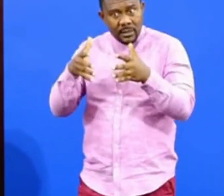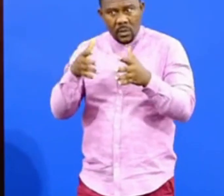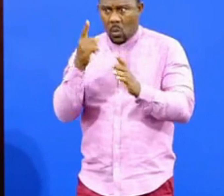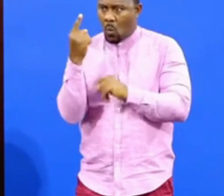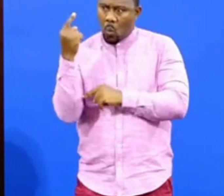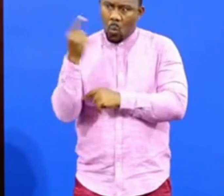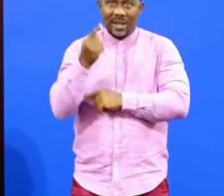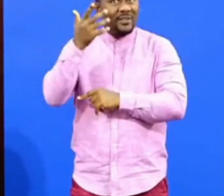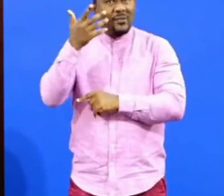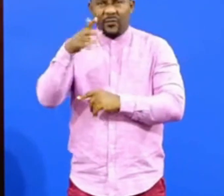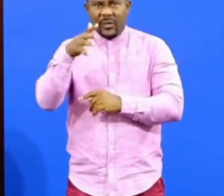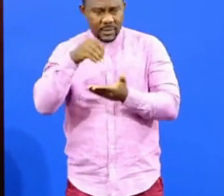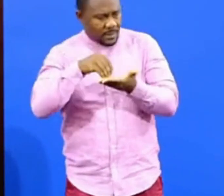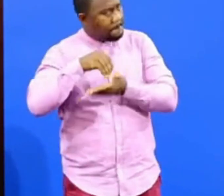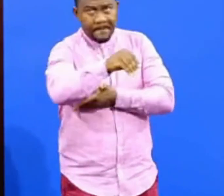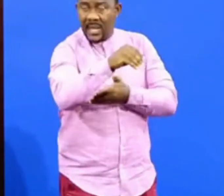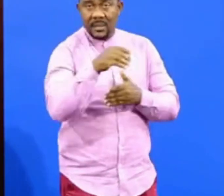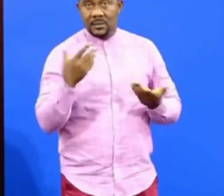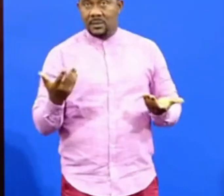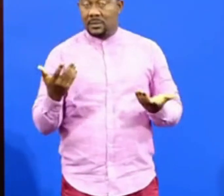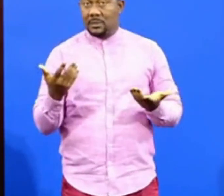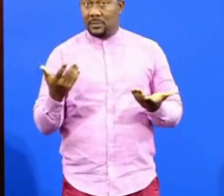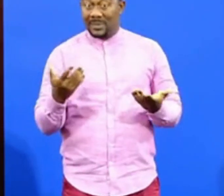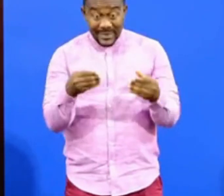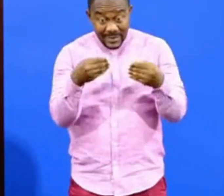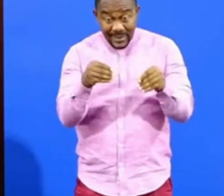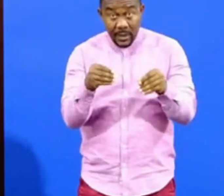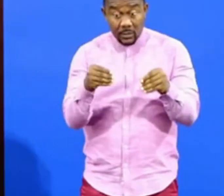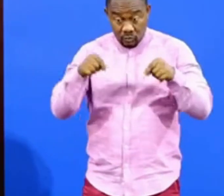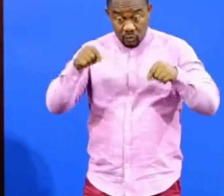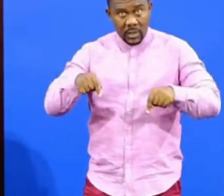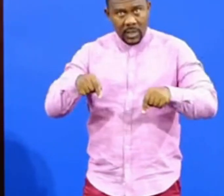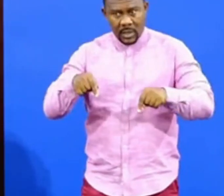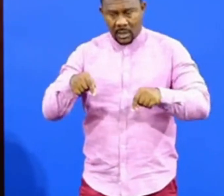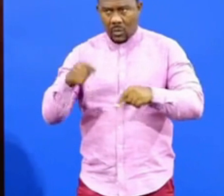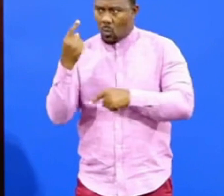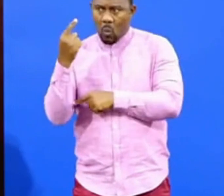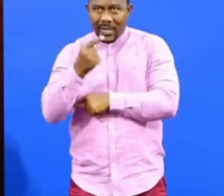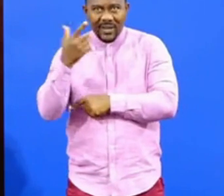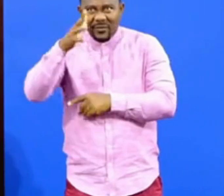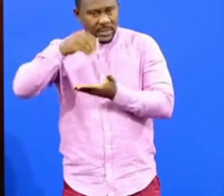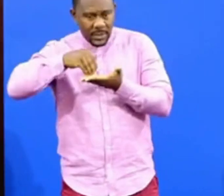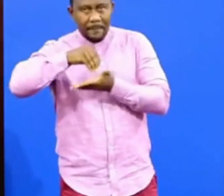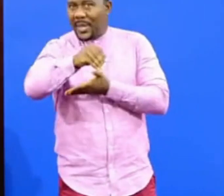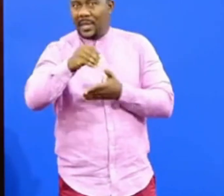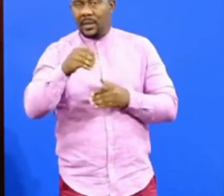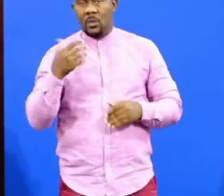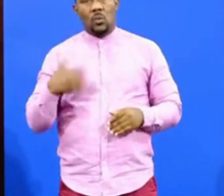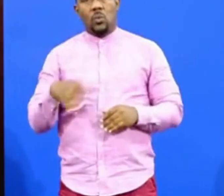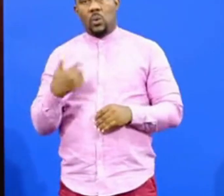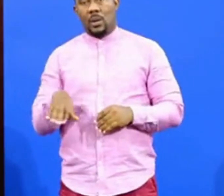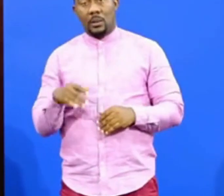call that a trade T+1. Trade today, get your payment within 24 hours. So a spot contract is for buyers who are looking